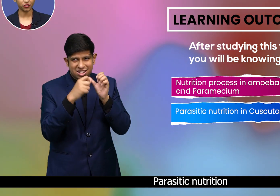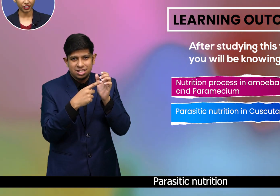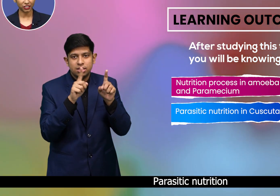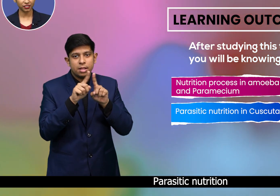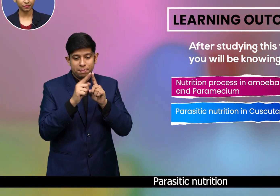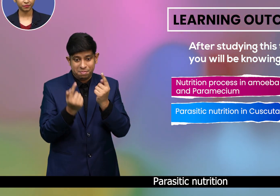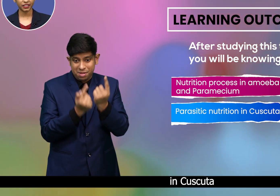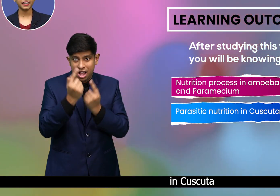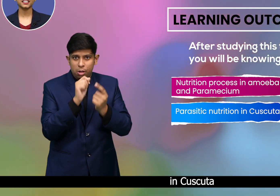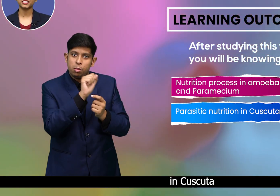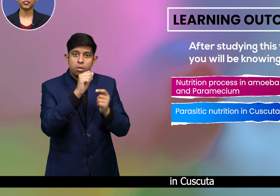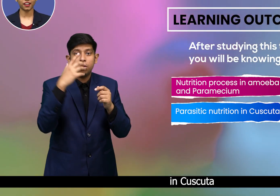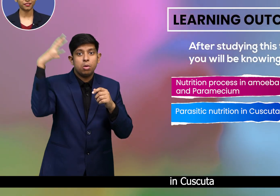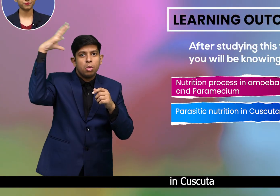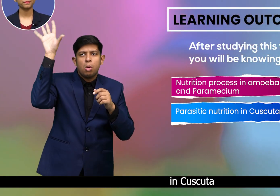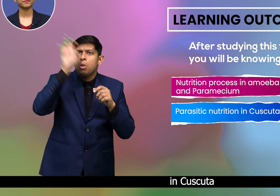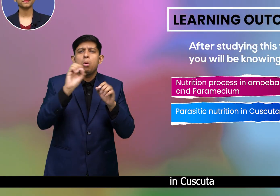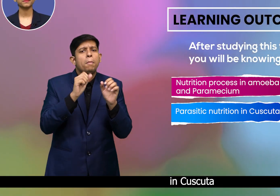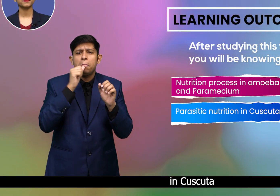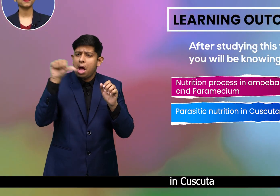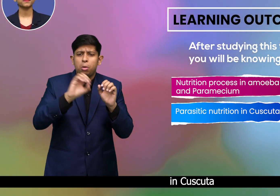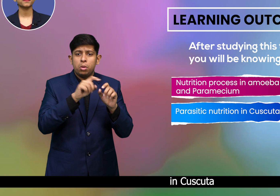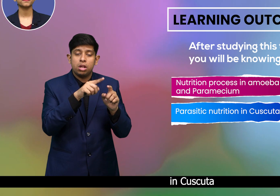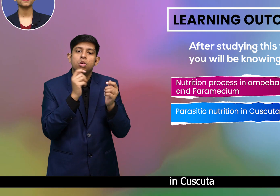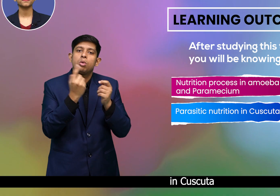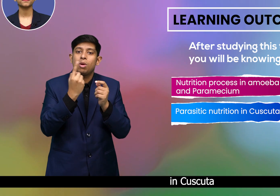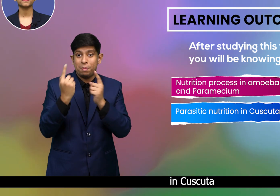parasitic nutrition in cuscuta,